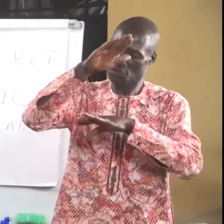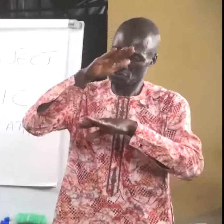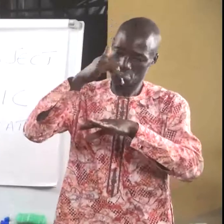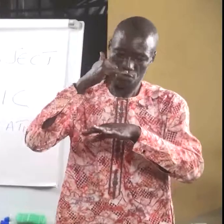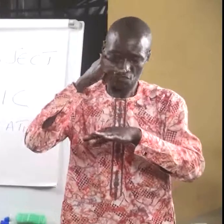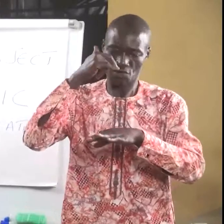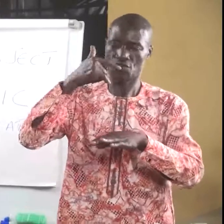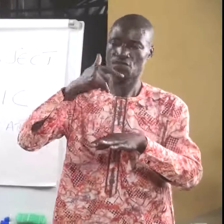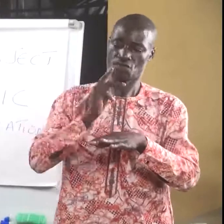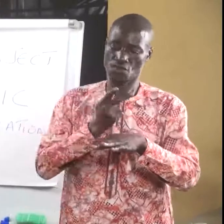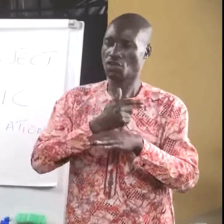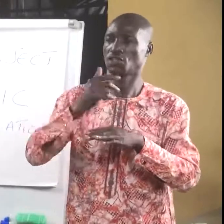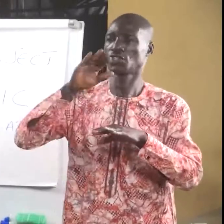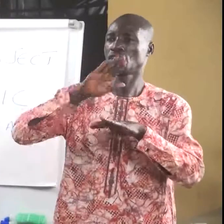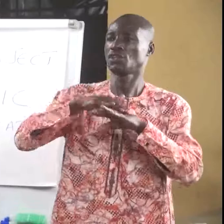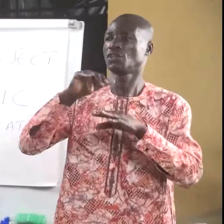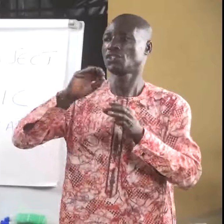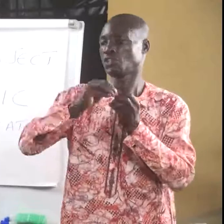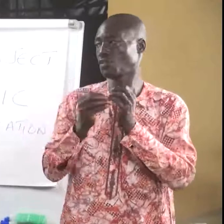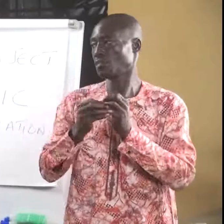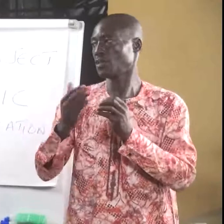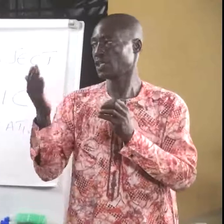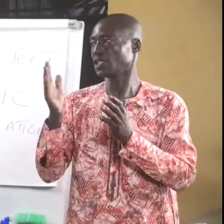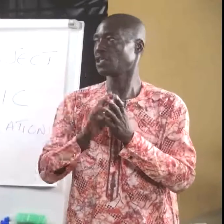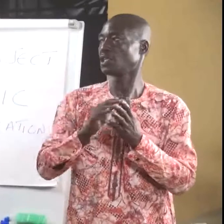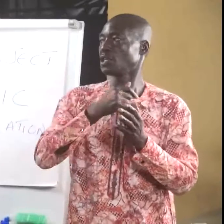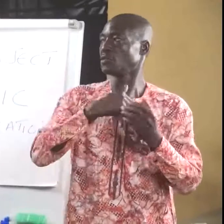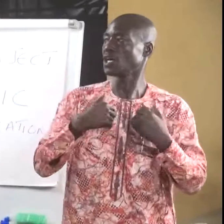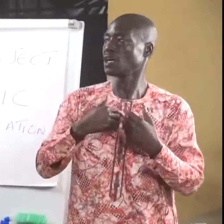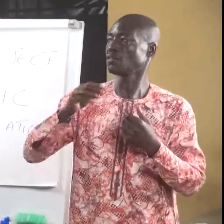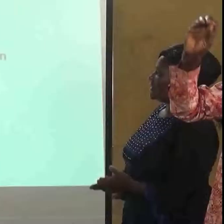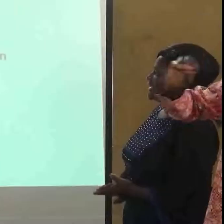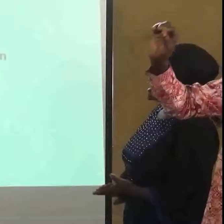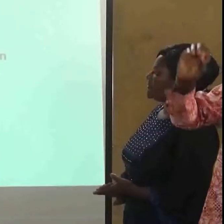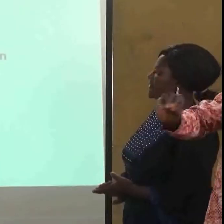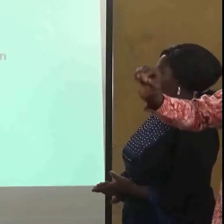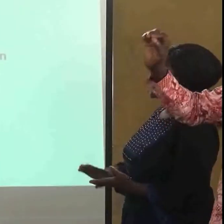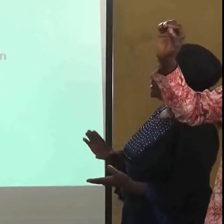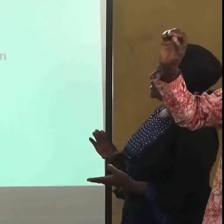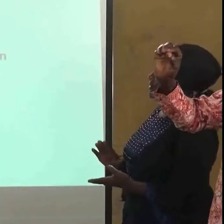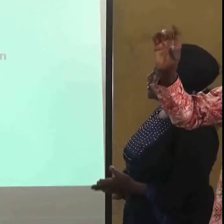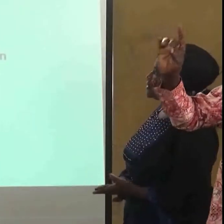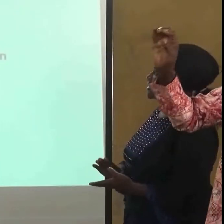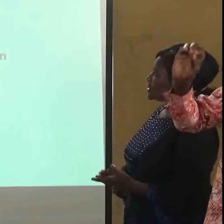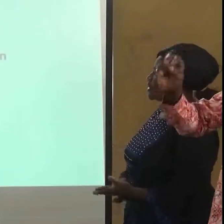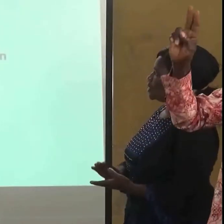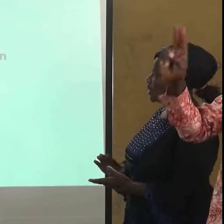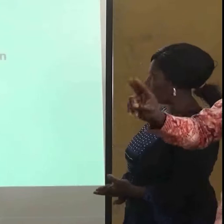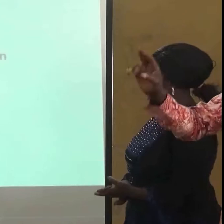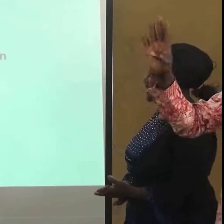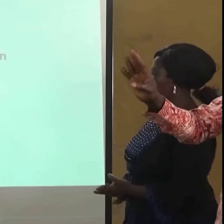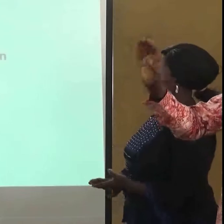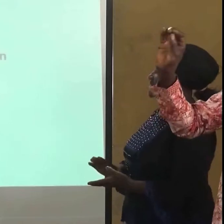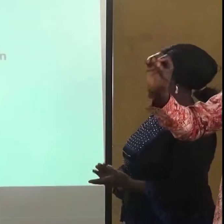number or you WhatsApp on the following number. No text messages. The name remain Ruth